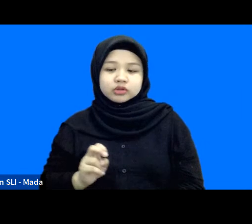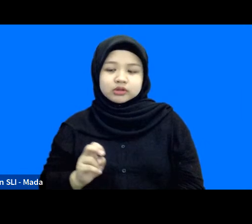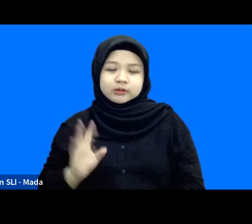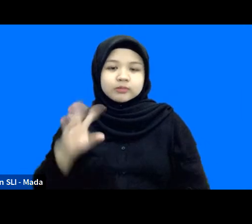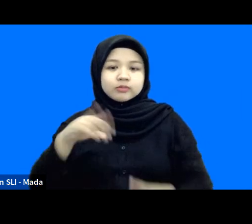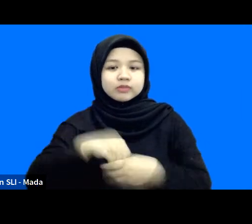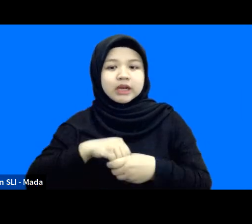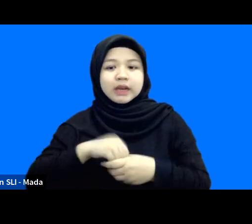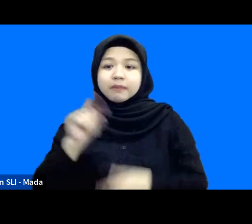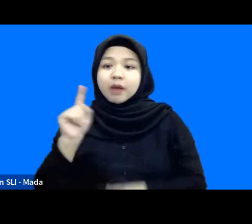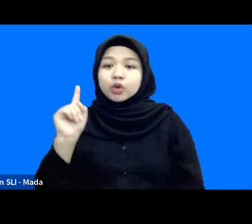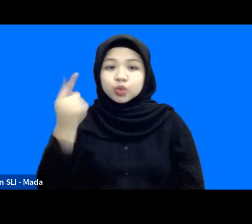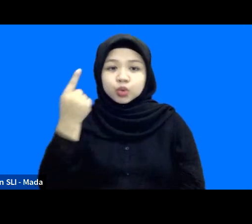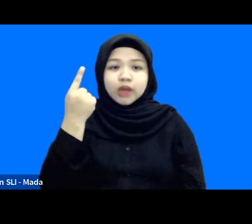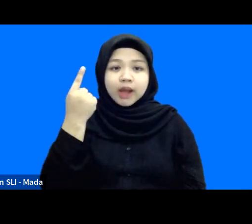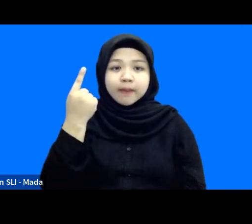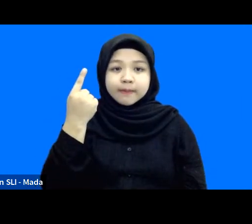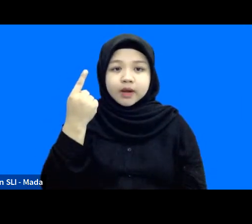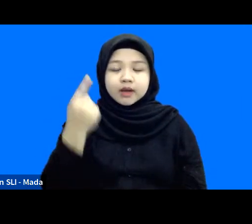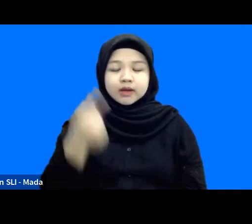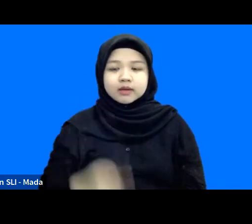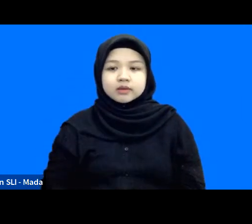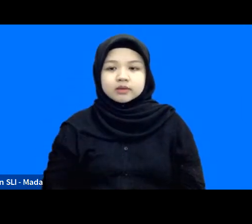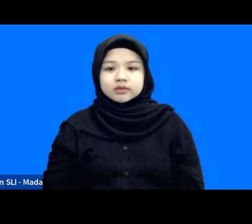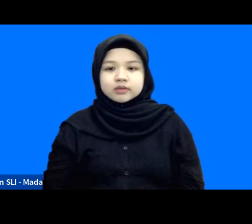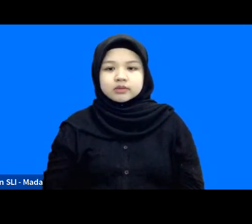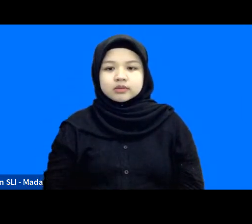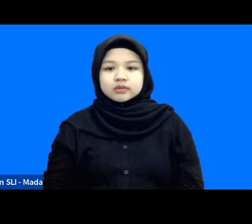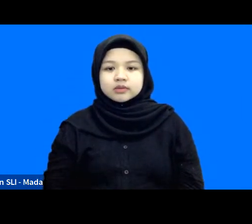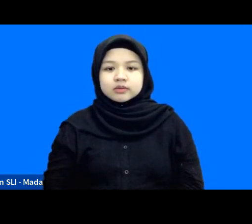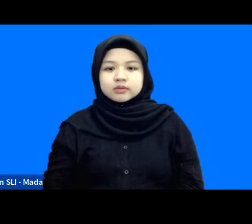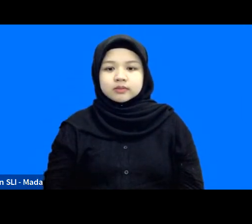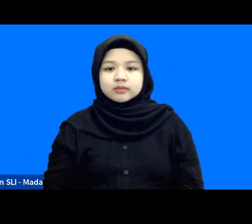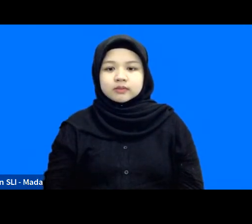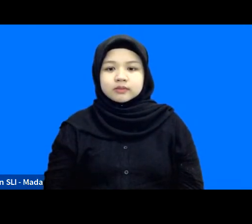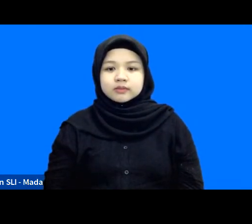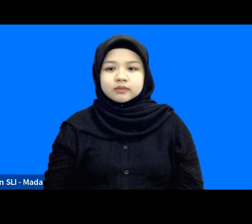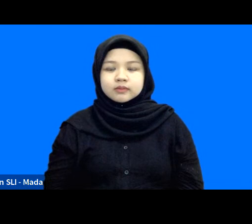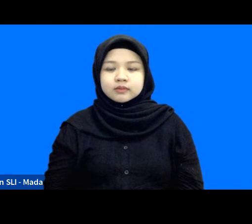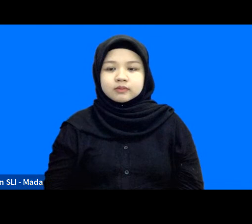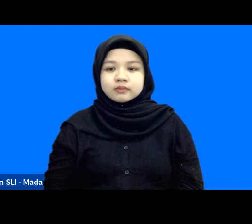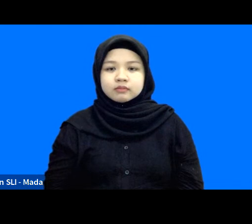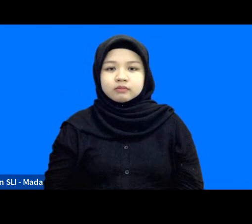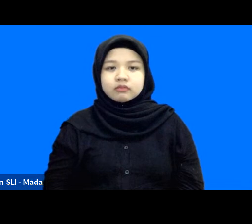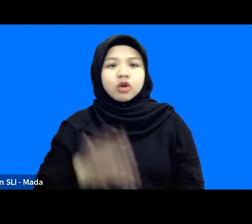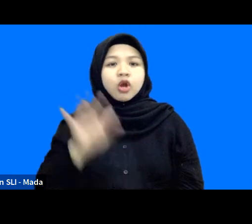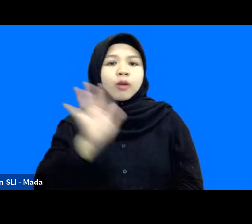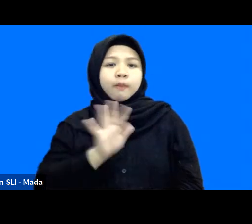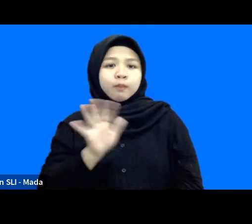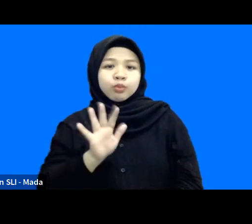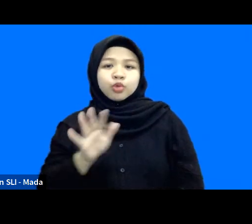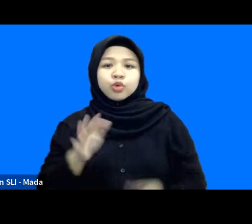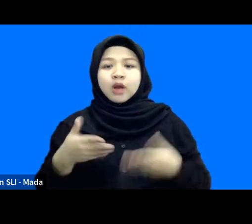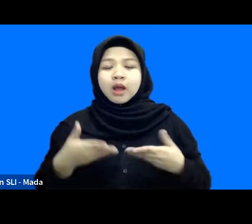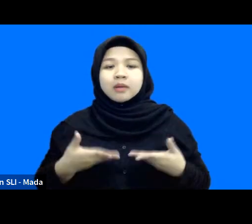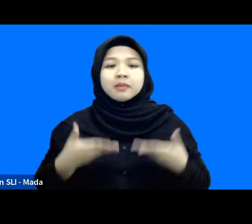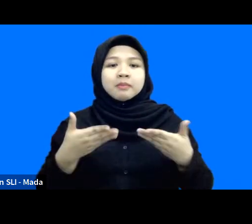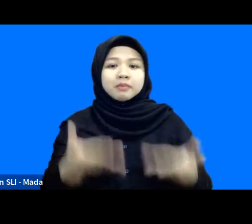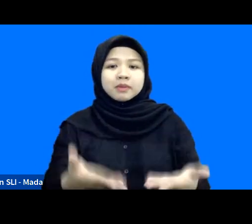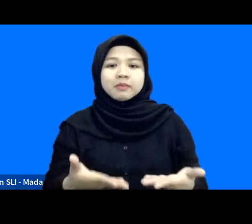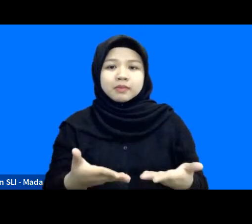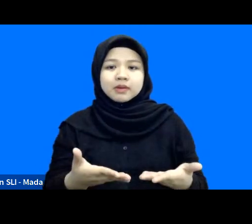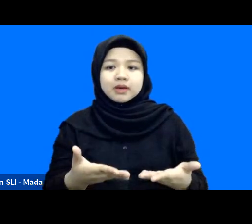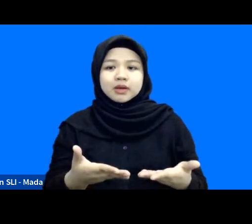make do of whatever is left out in the budget process. So I think these are the